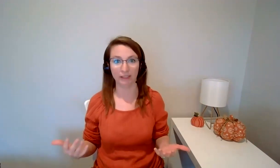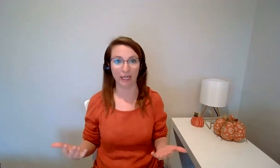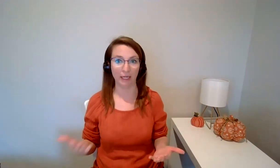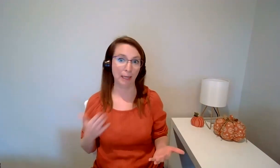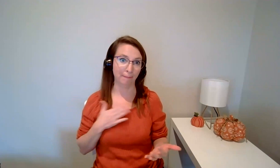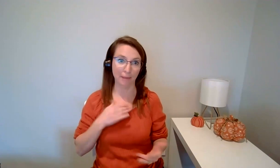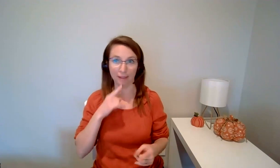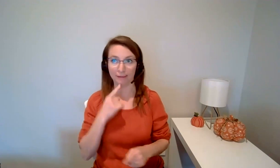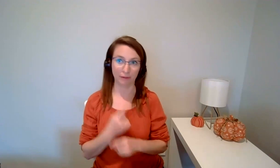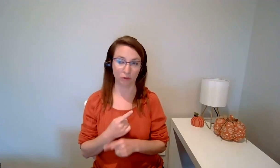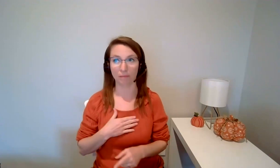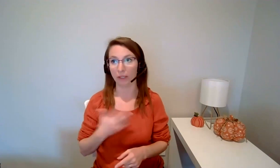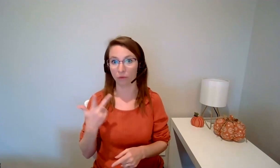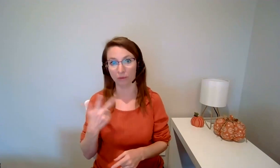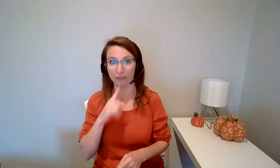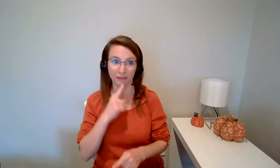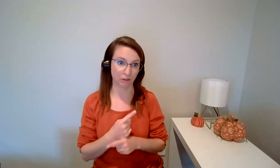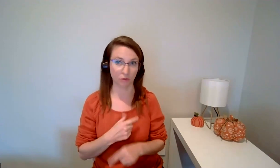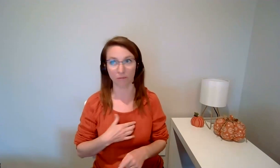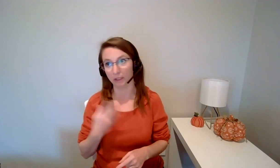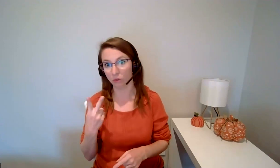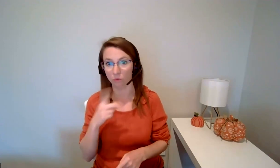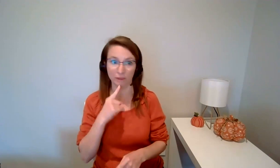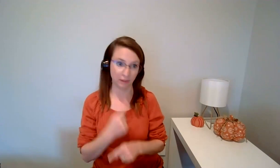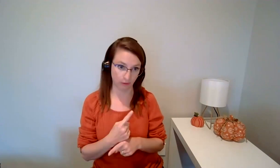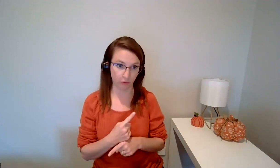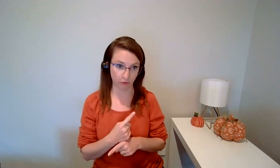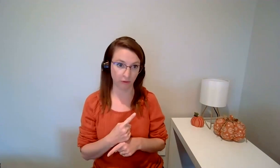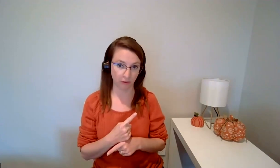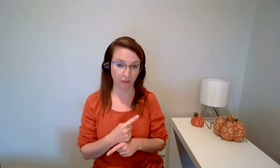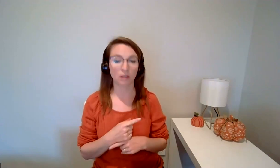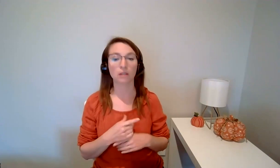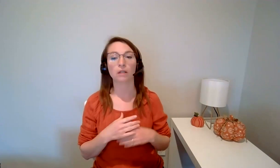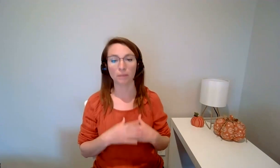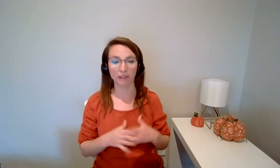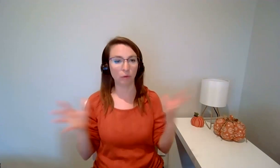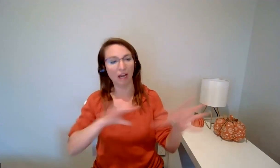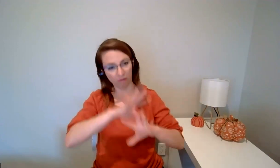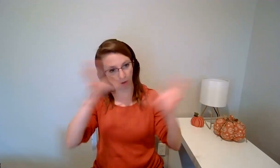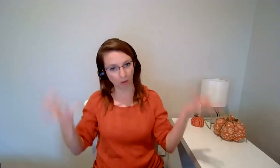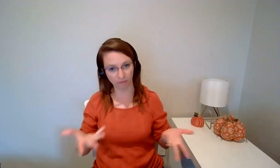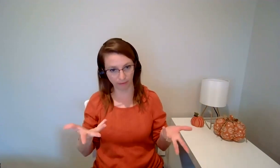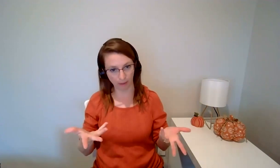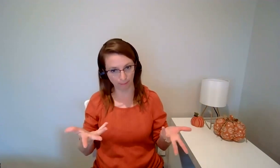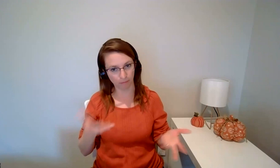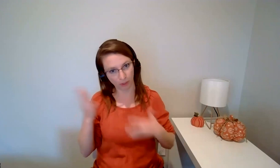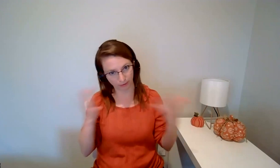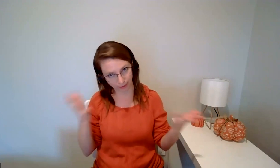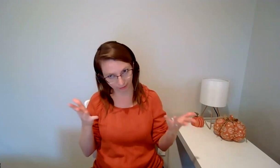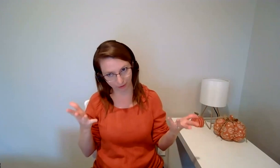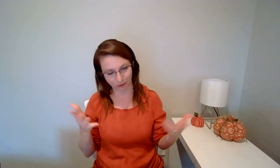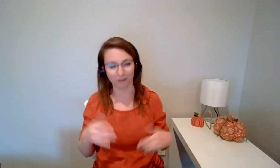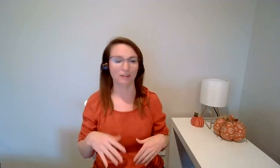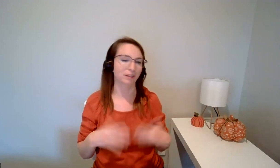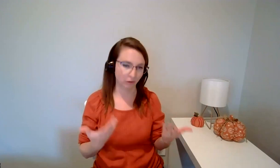to say my sisters, my 3 sisters, my 2 sisters. But if you have all of them, brothers and sisters, then you could say